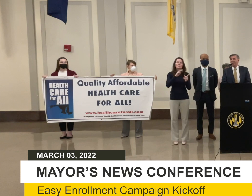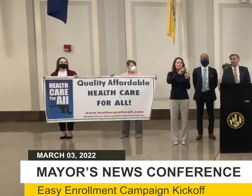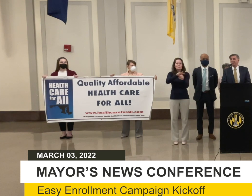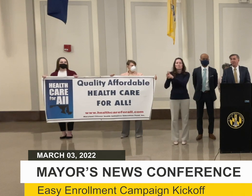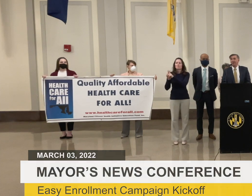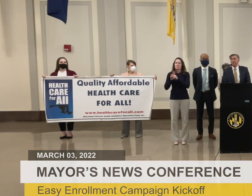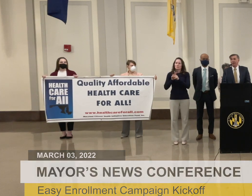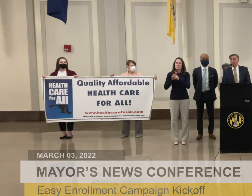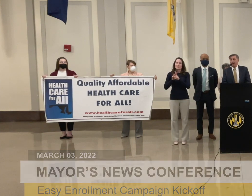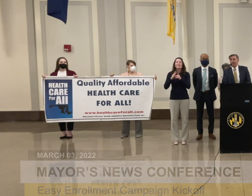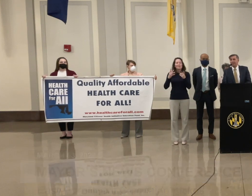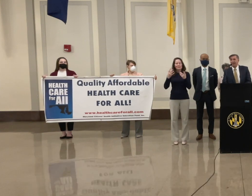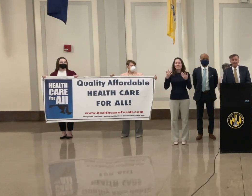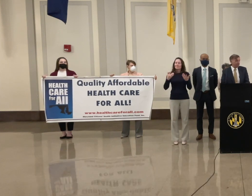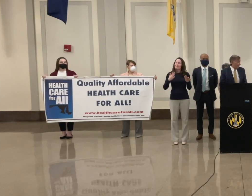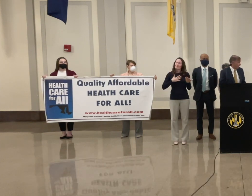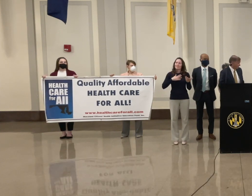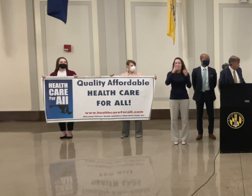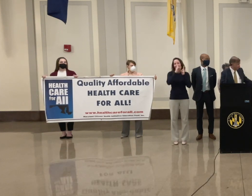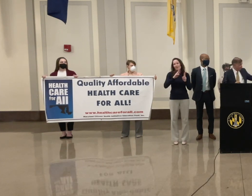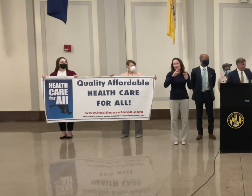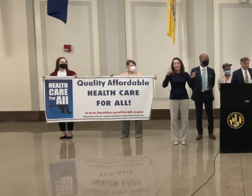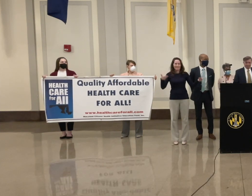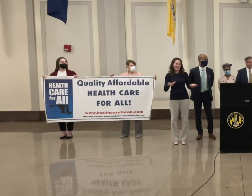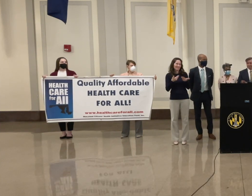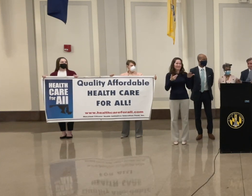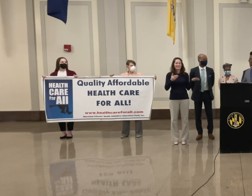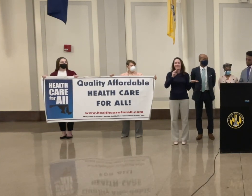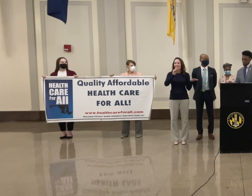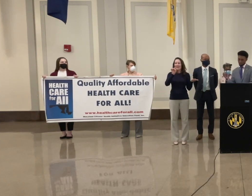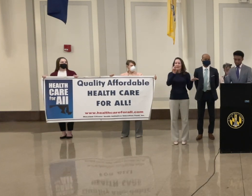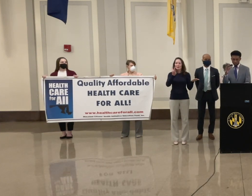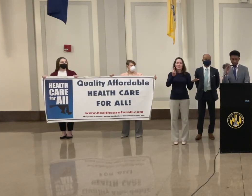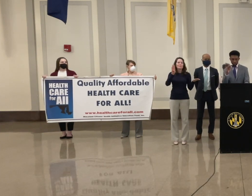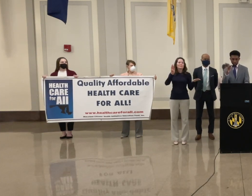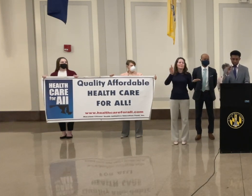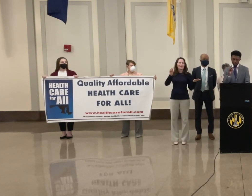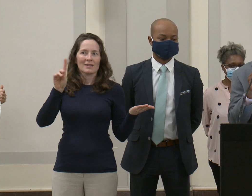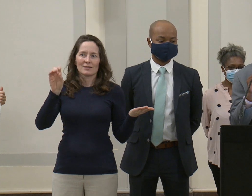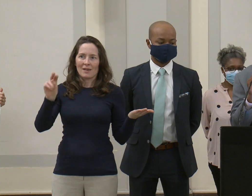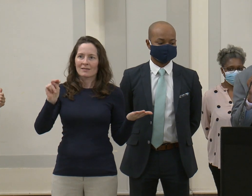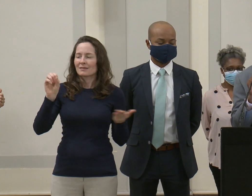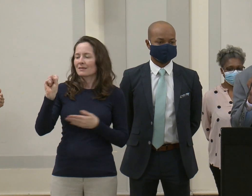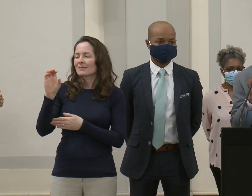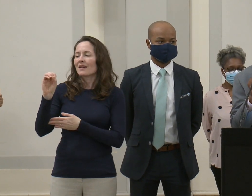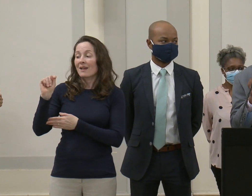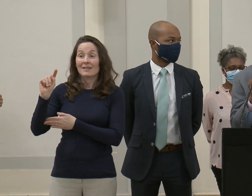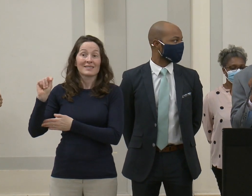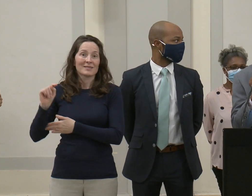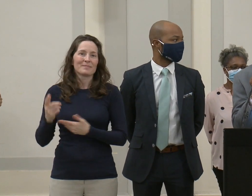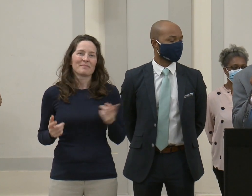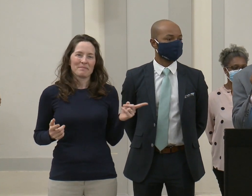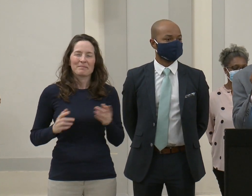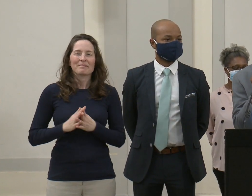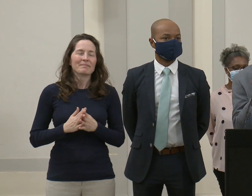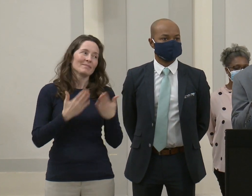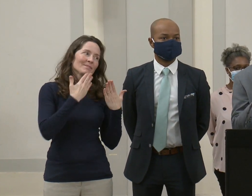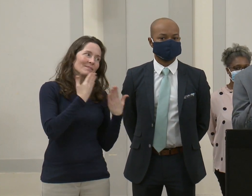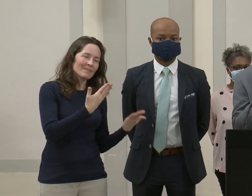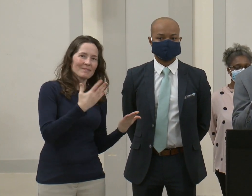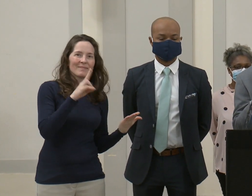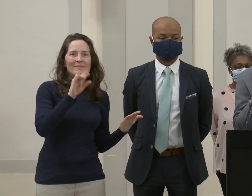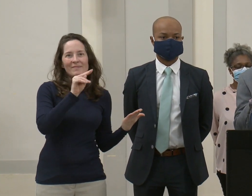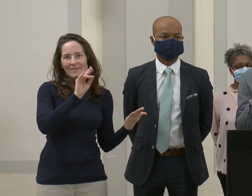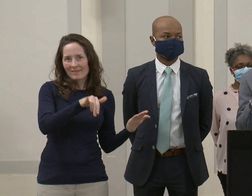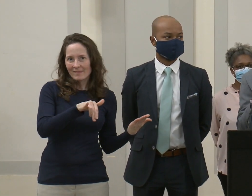honor that I introduce Mayor Brandon Scott. Mayor? Thank you, Vinny, and thank you for all